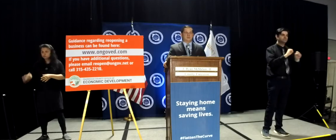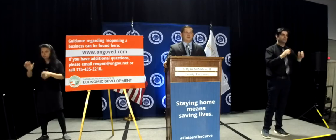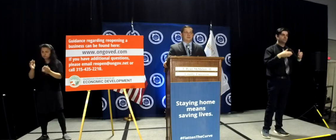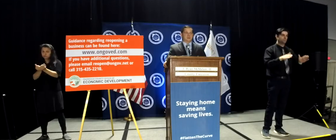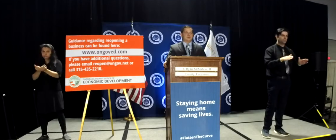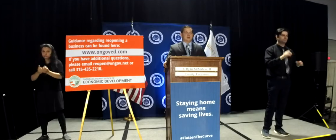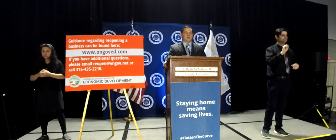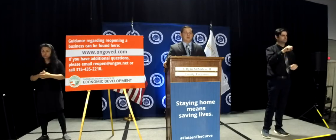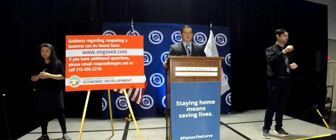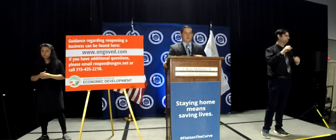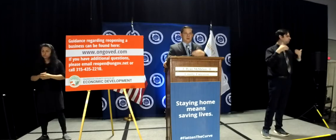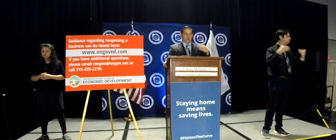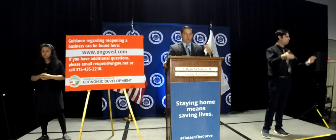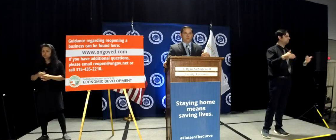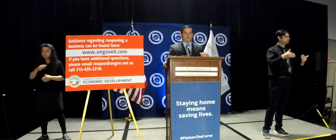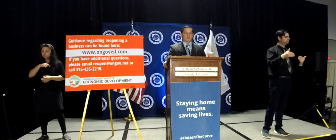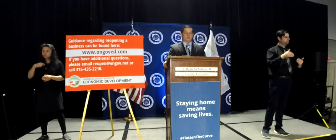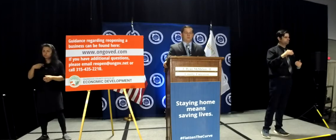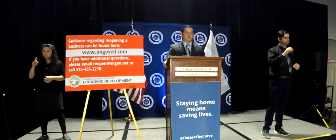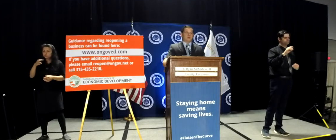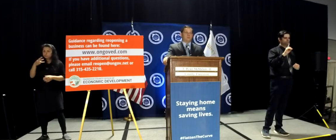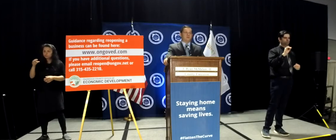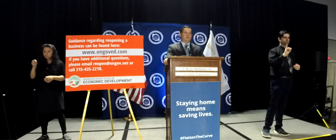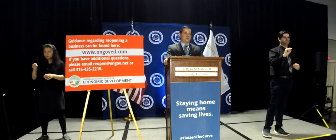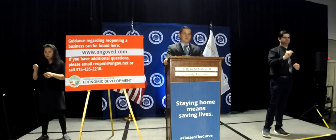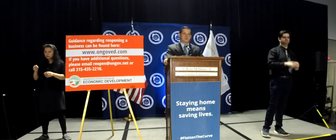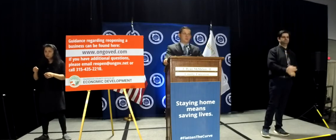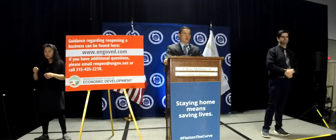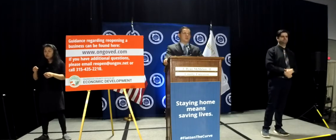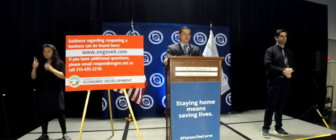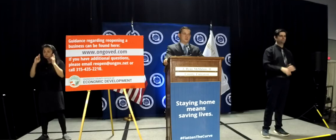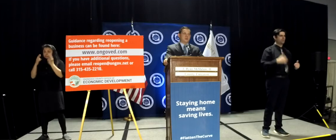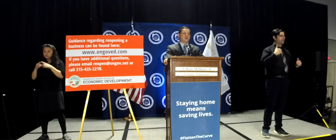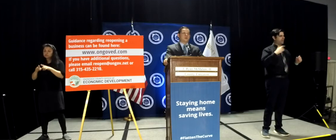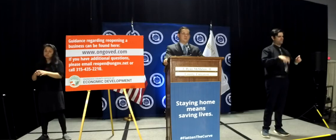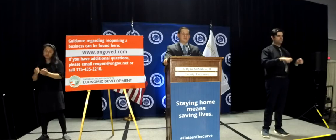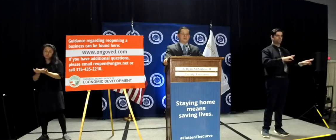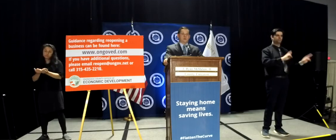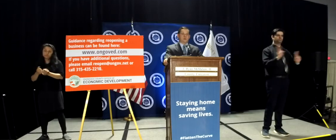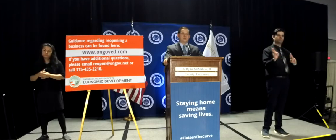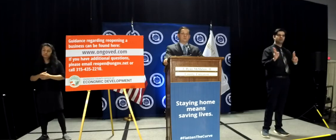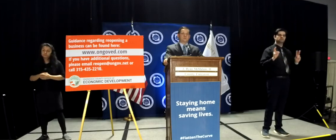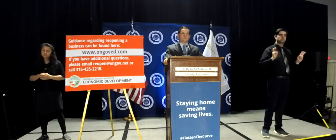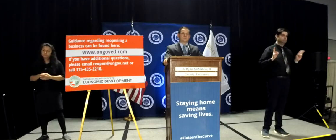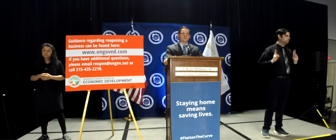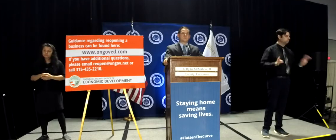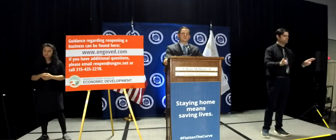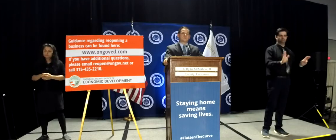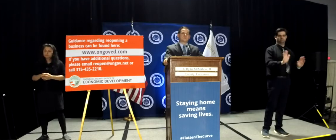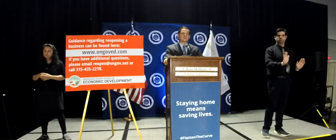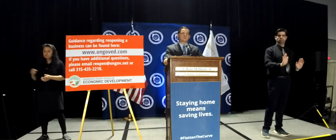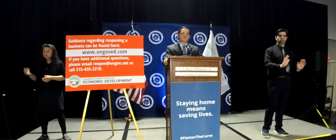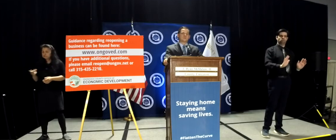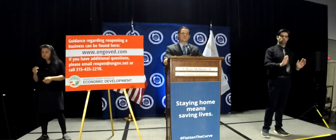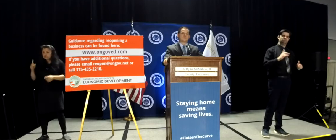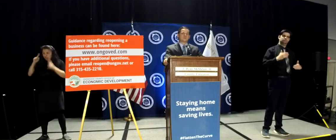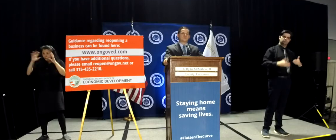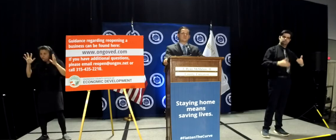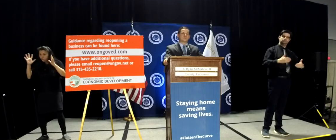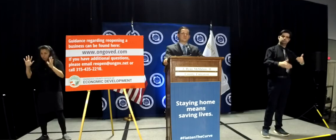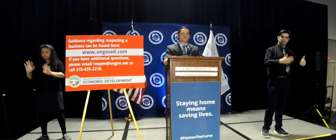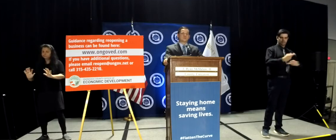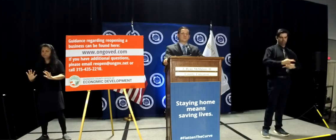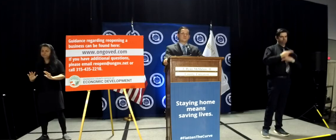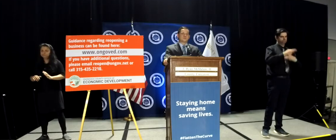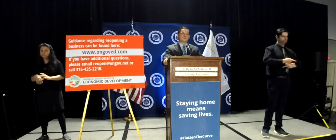that it can get done, we gotta move. We gotta pivot. That doesn't mean you rush, but it means you gotta move. You joked about the haircut being called